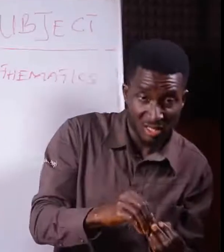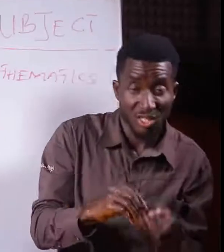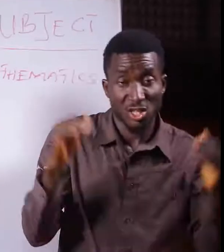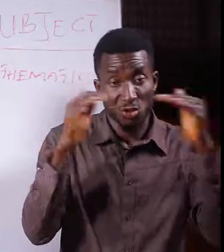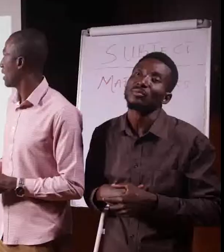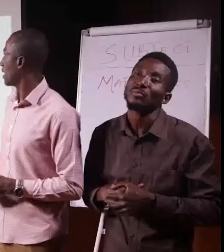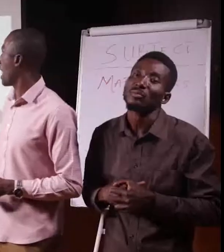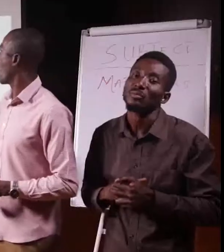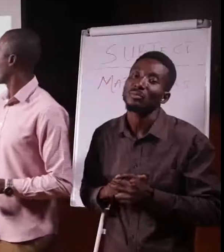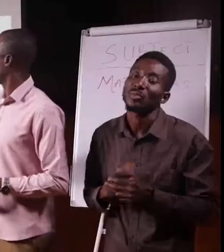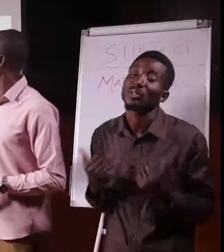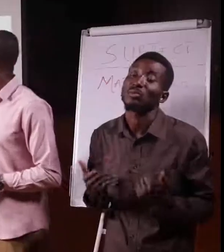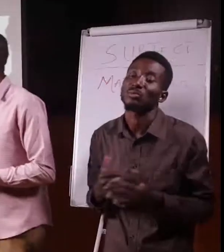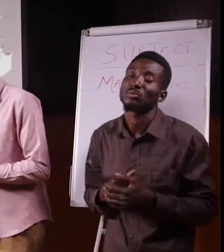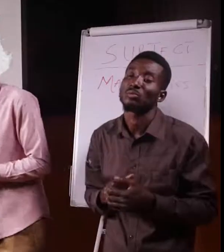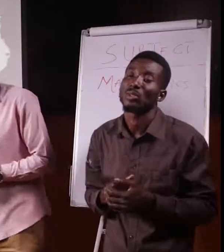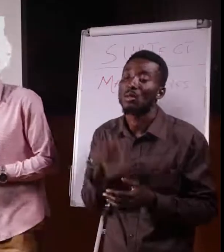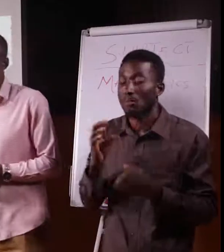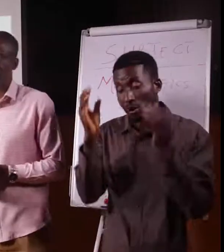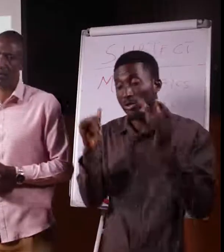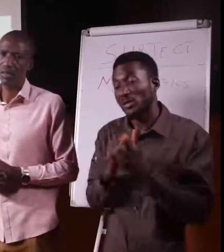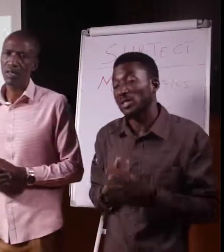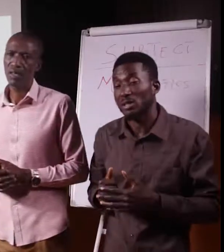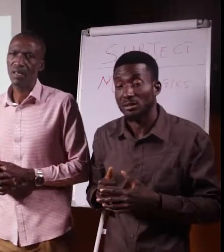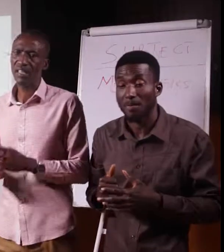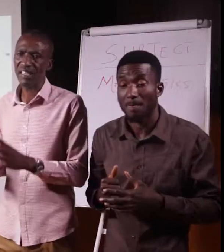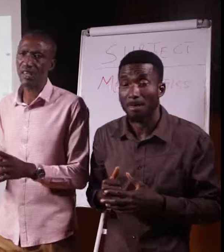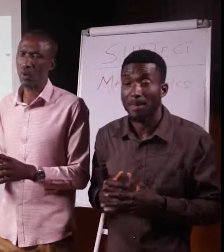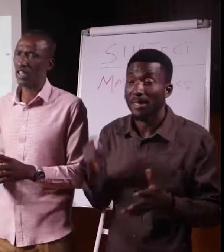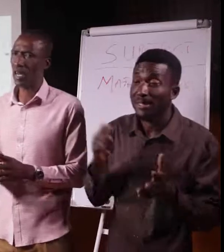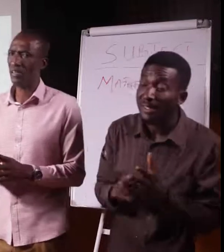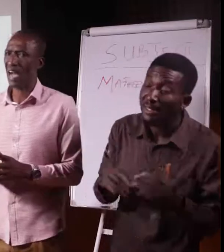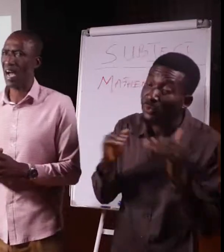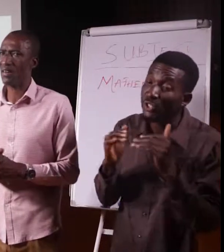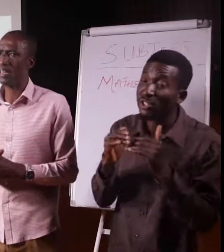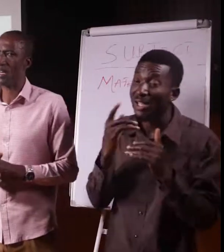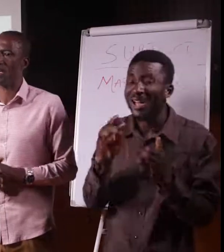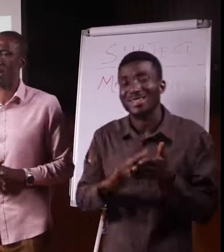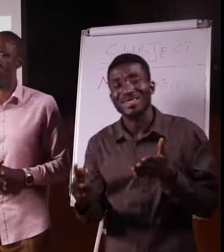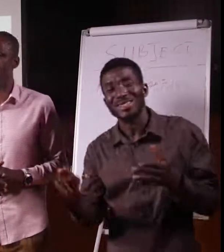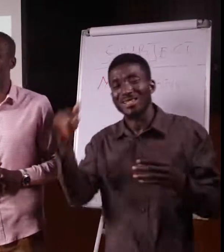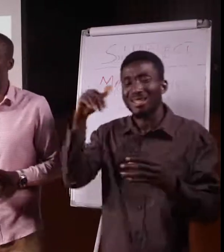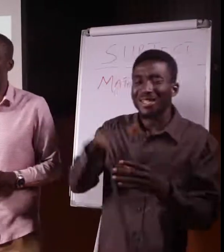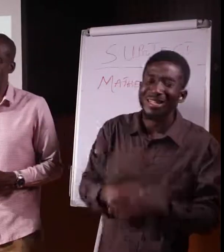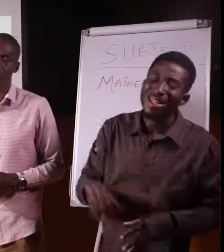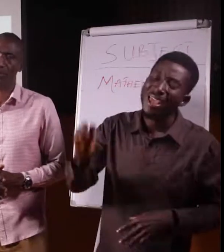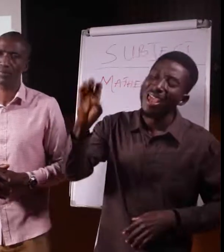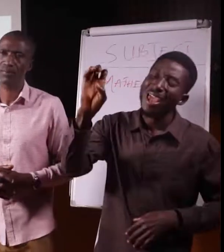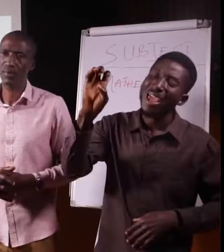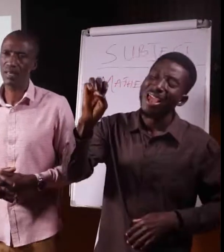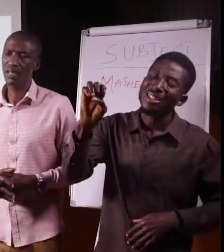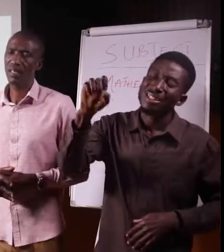the equations. Now, by solving this, these equations are written in exponential